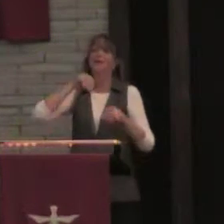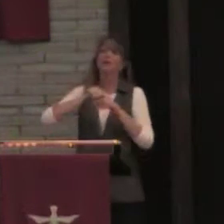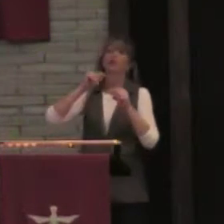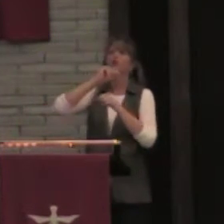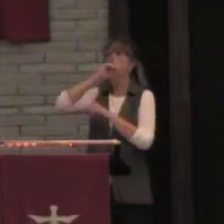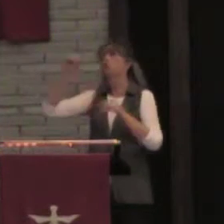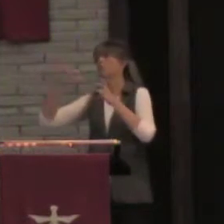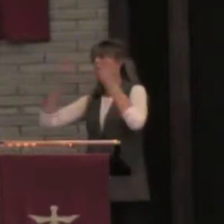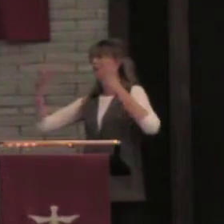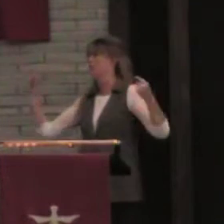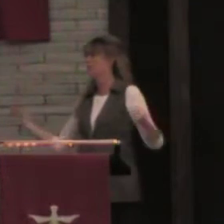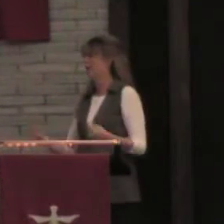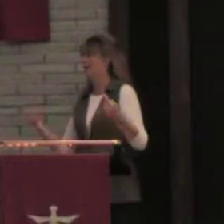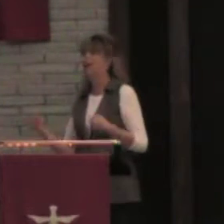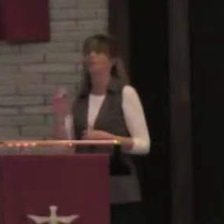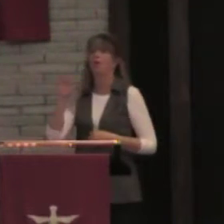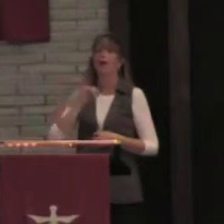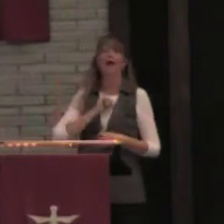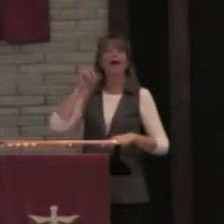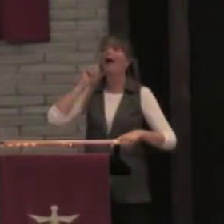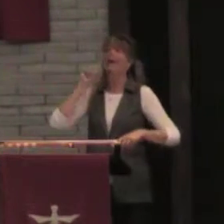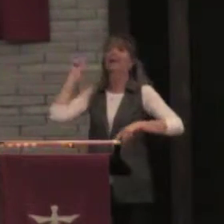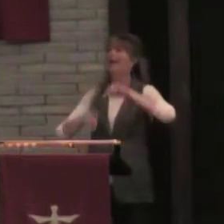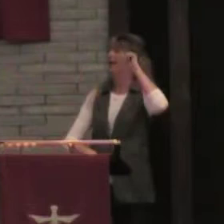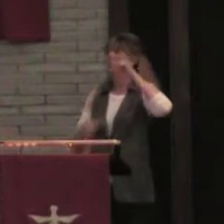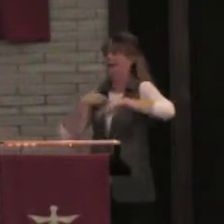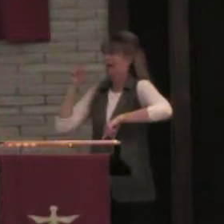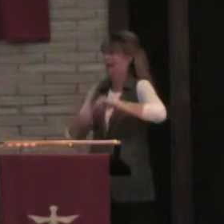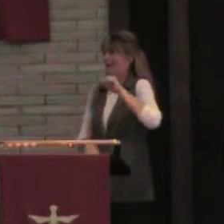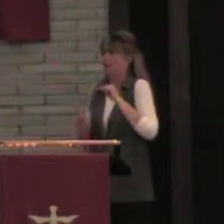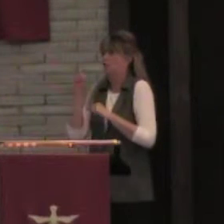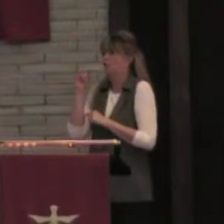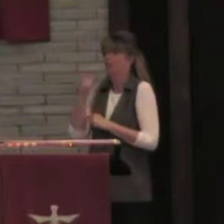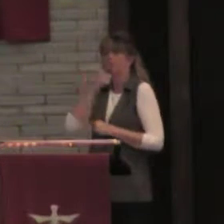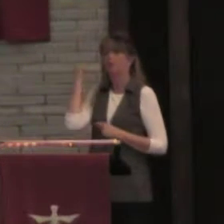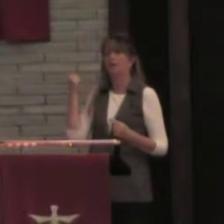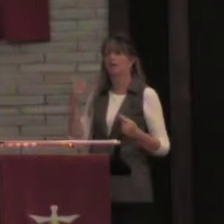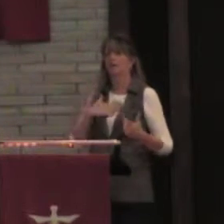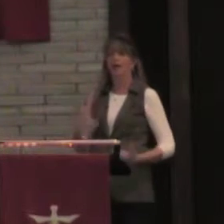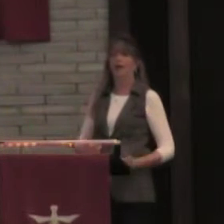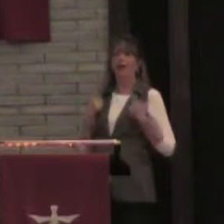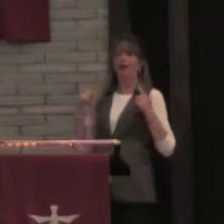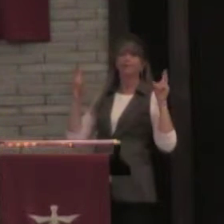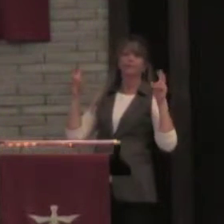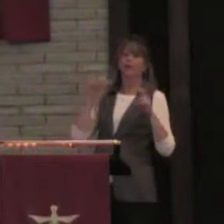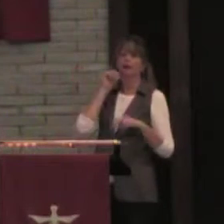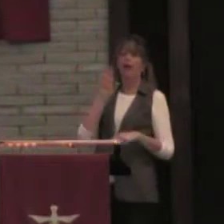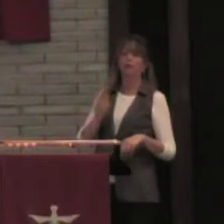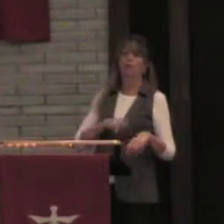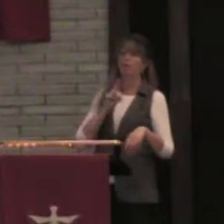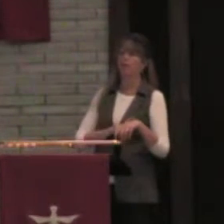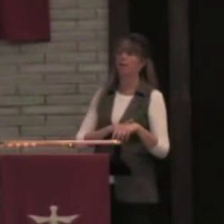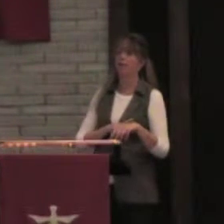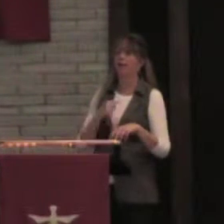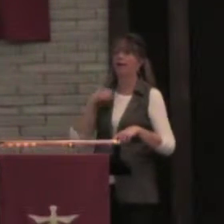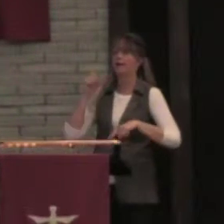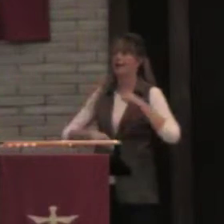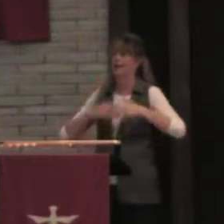I'm in too much pain, or I can't do it. Because my life is